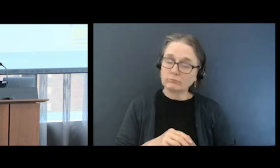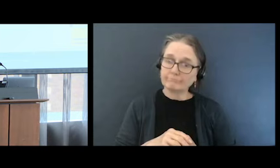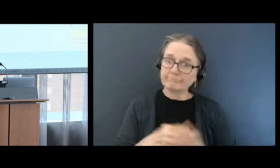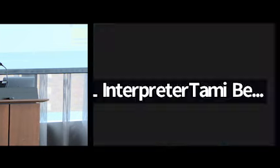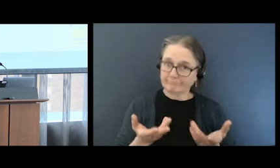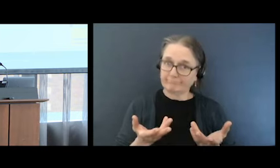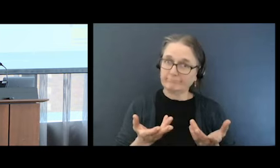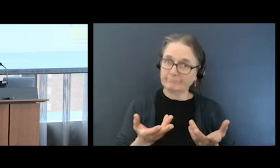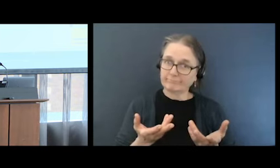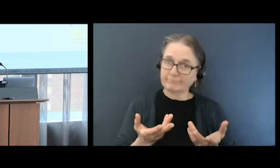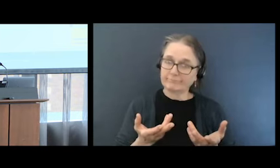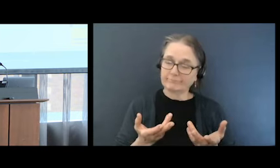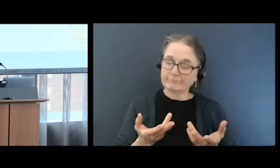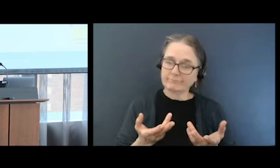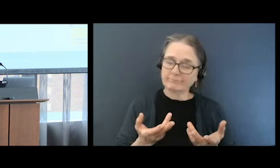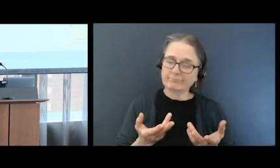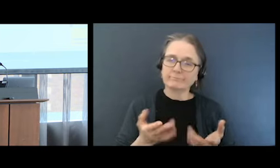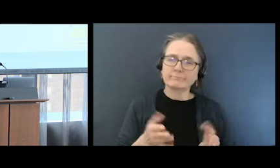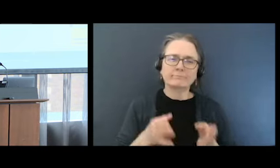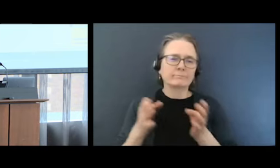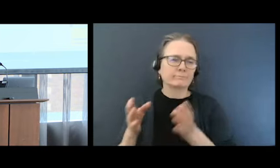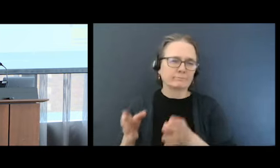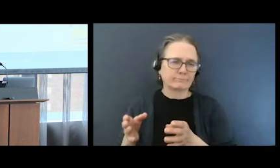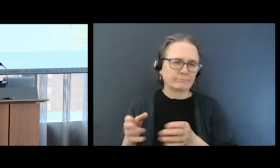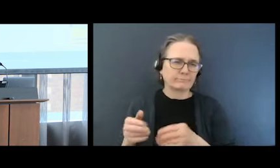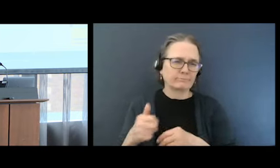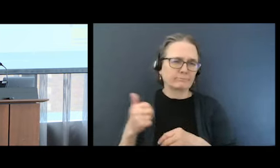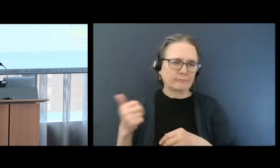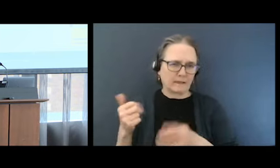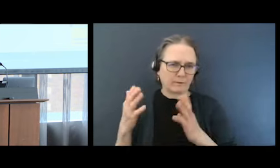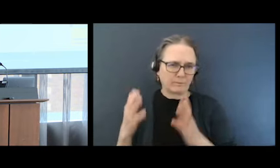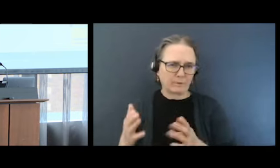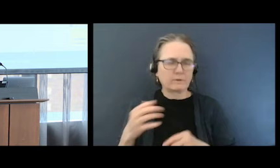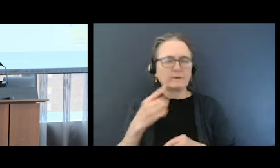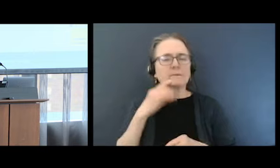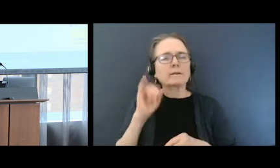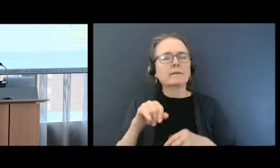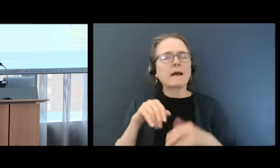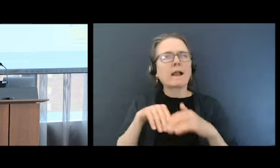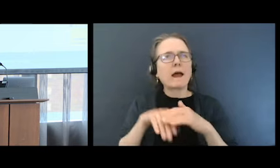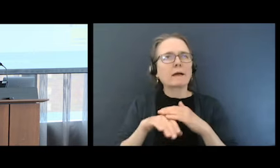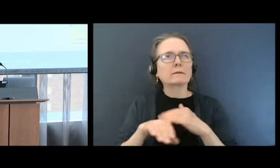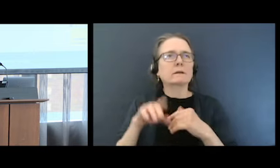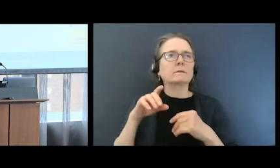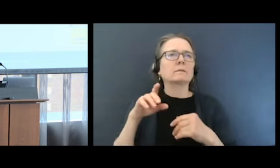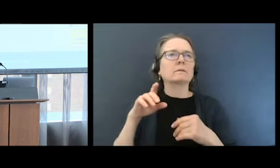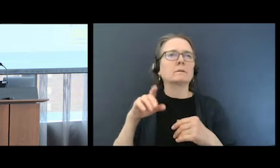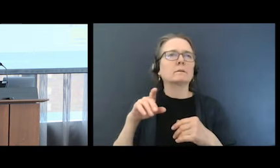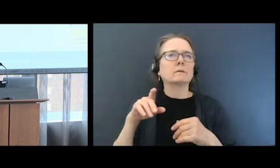So I think the access to opportunity is an interesting lens. I've been sitting here thinking,